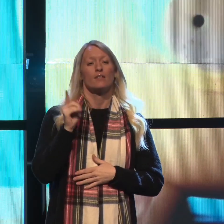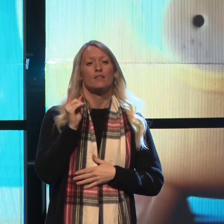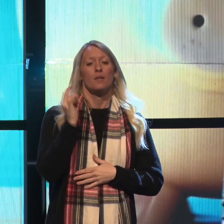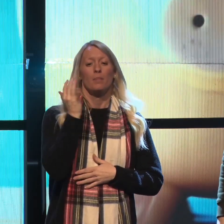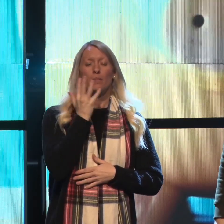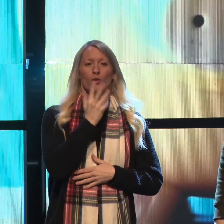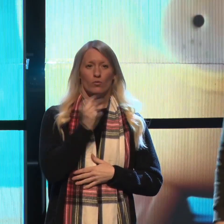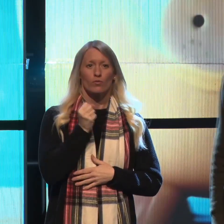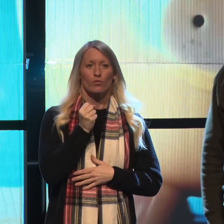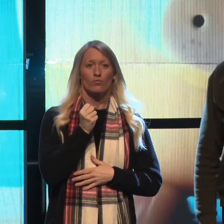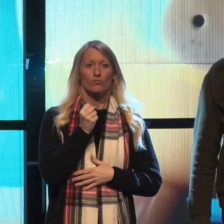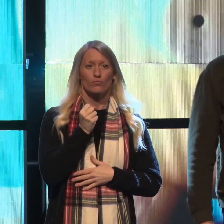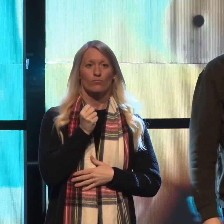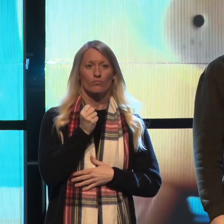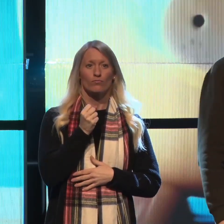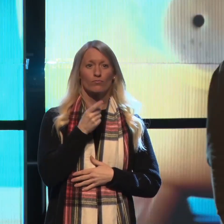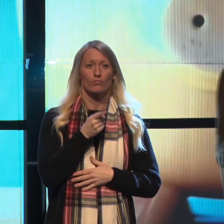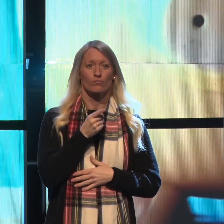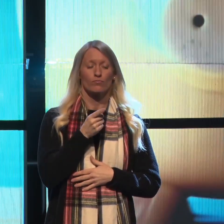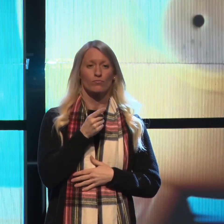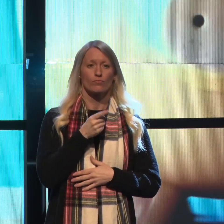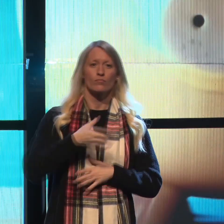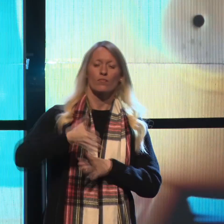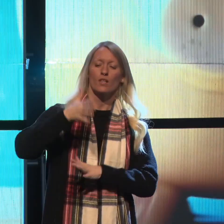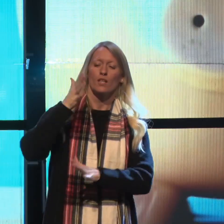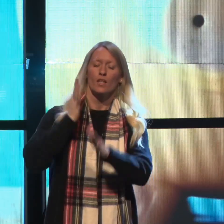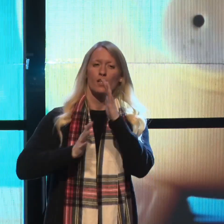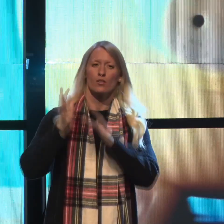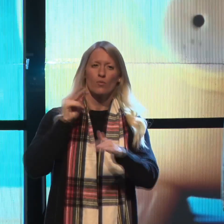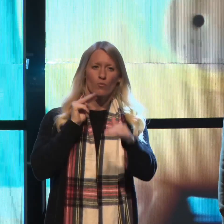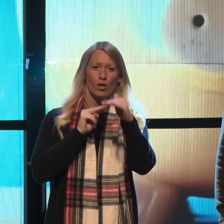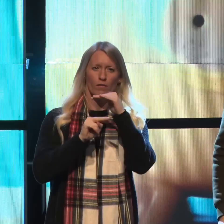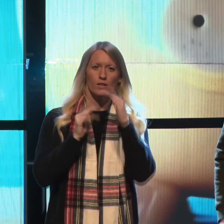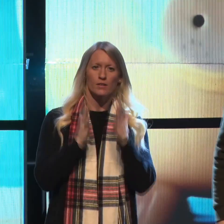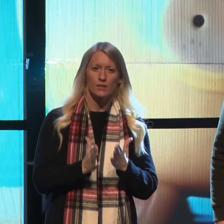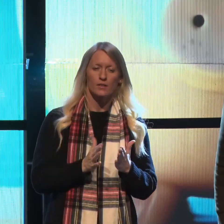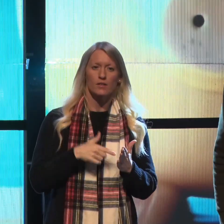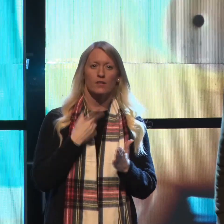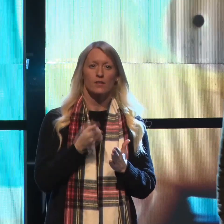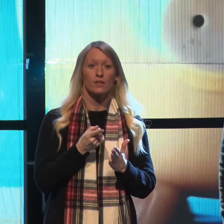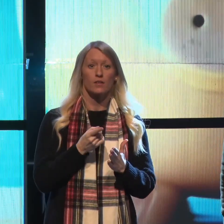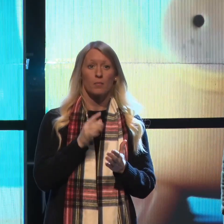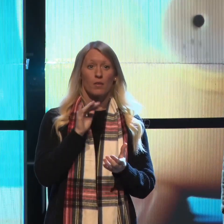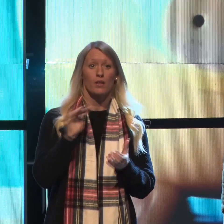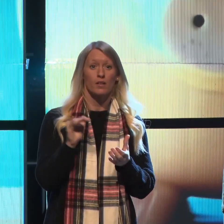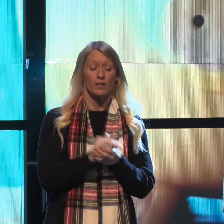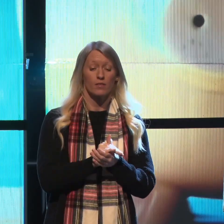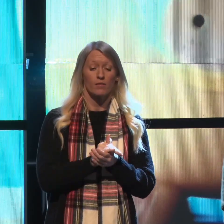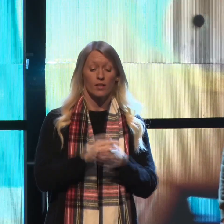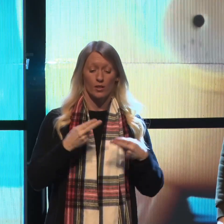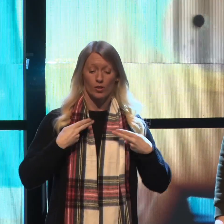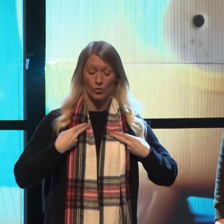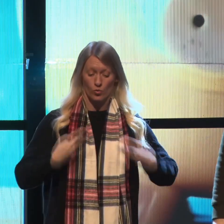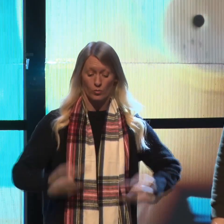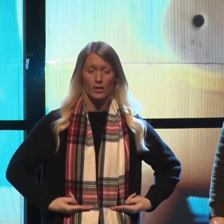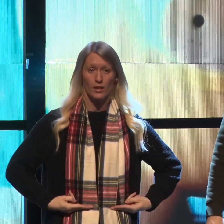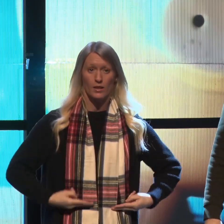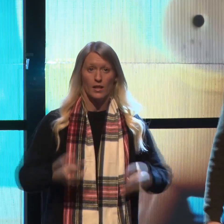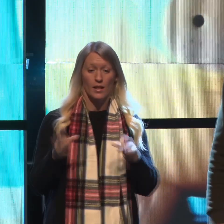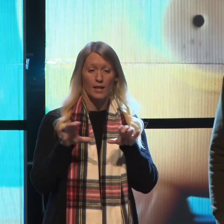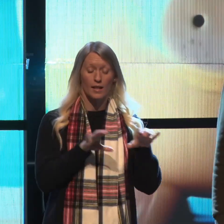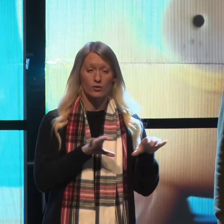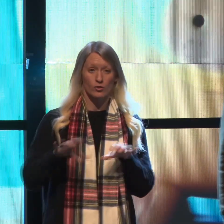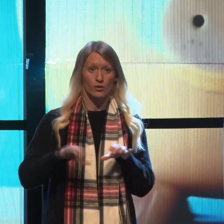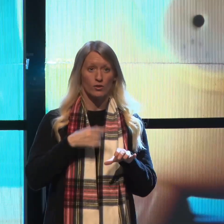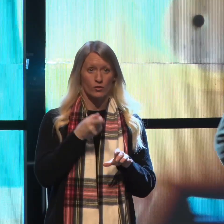classical prophets and some wisdom that we should gain from things like this is that there is such thing as human agency. You actually have a say in